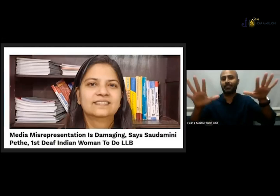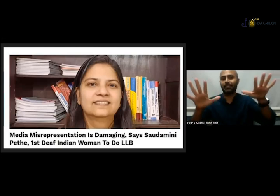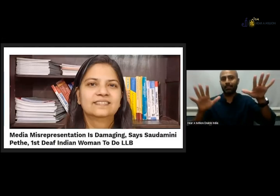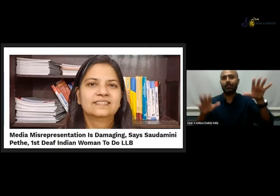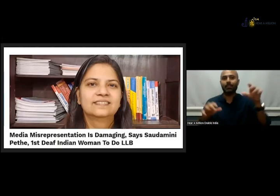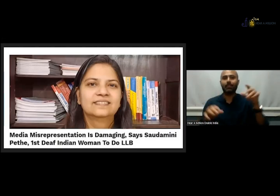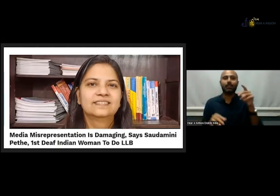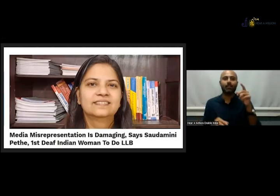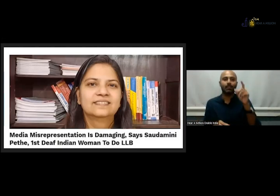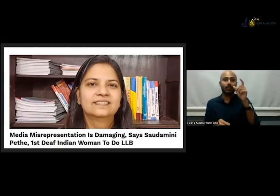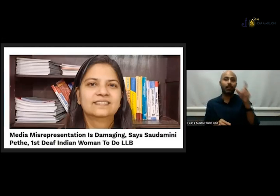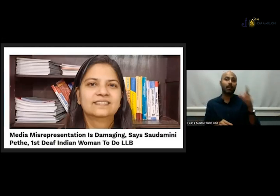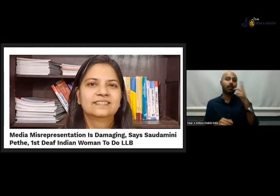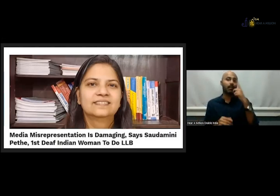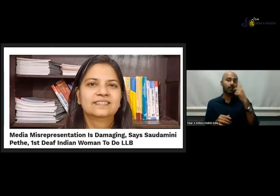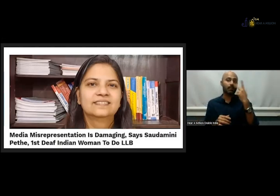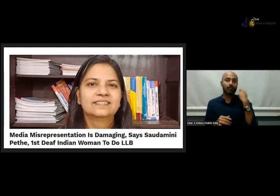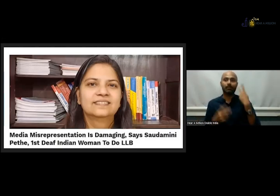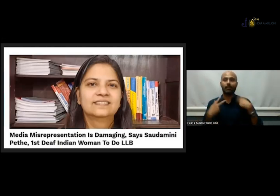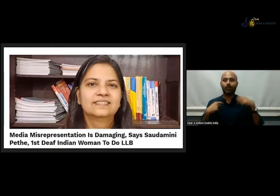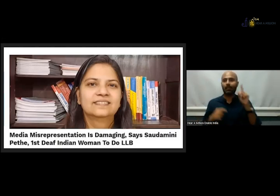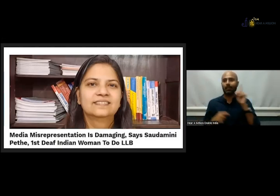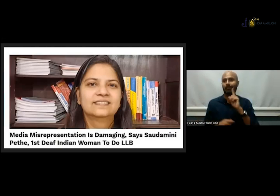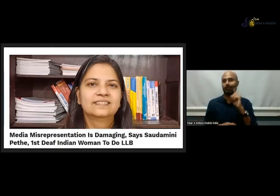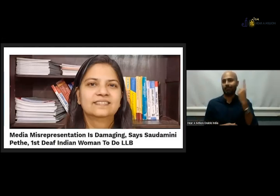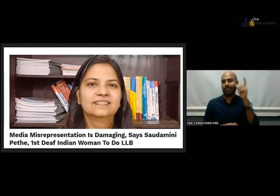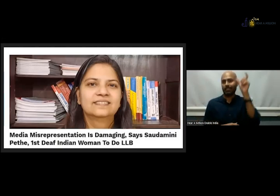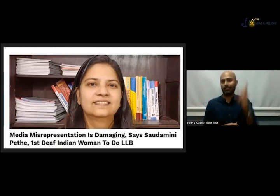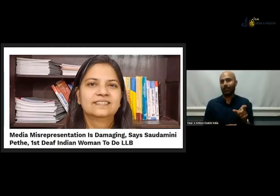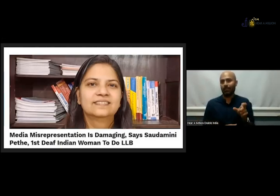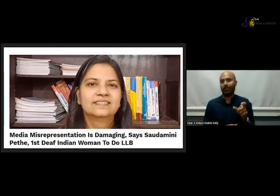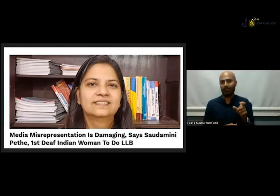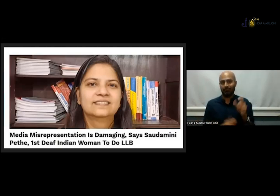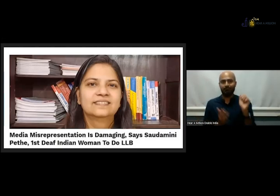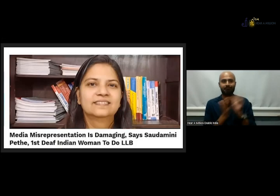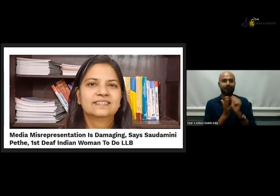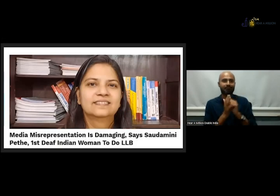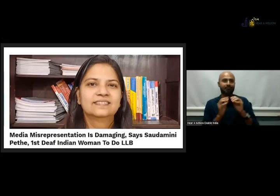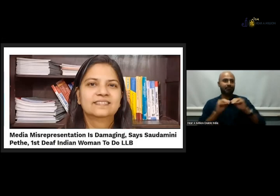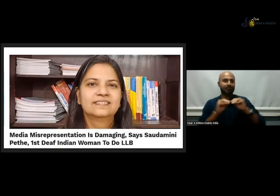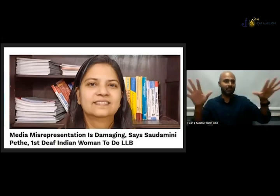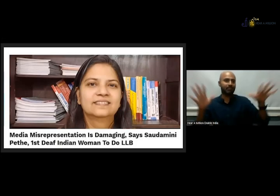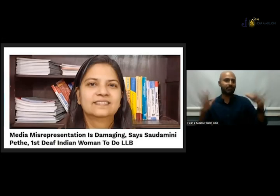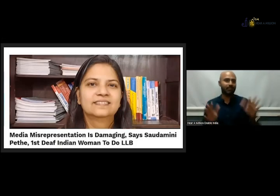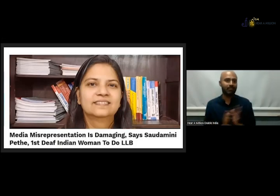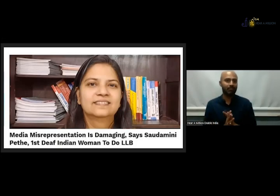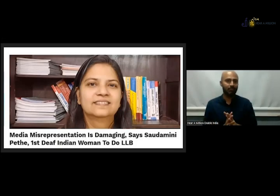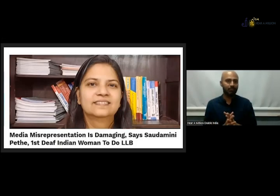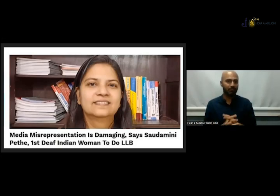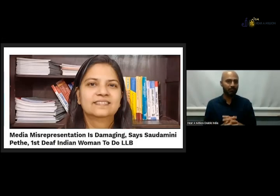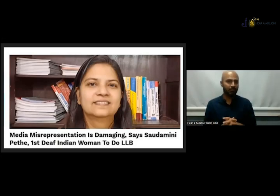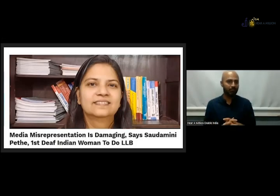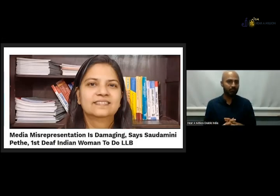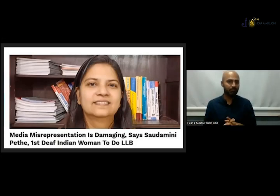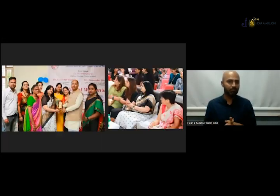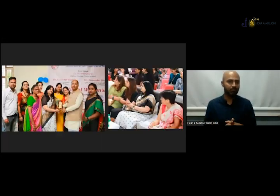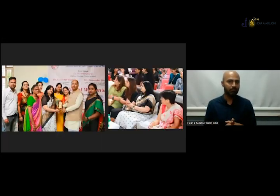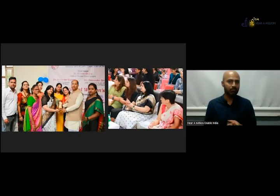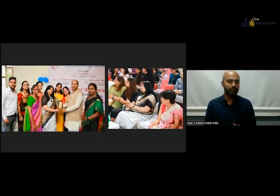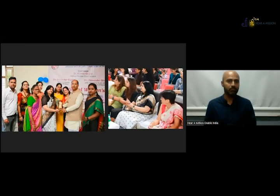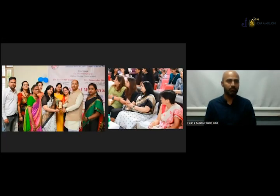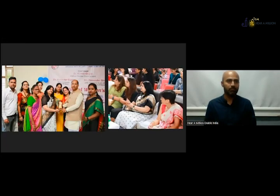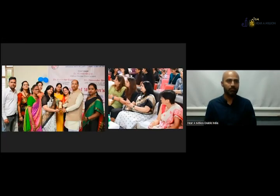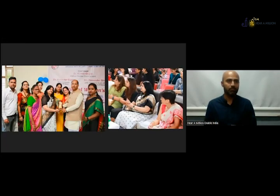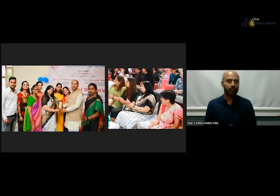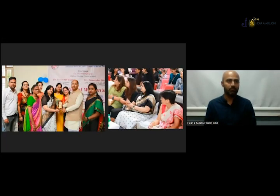So where she published the article in Sudamni, she was the first deaf woman who became a